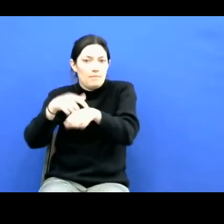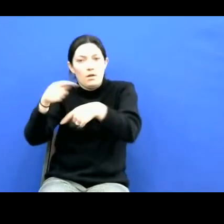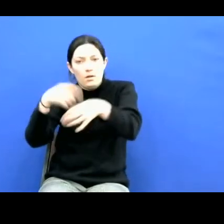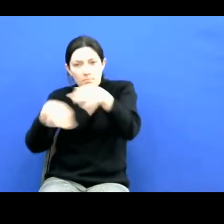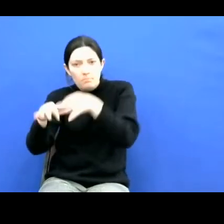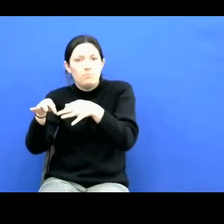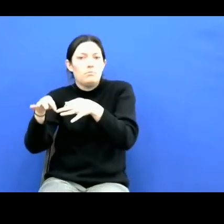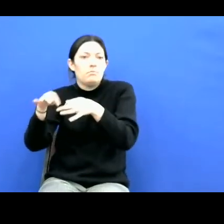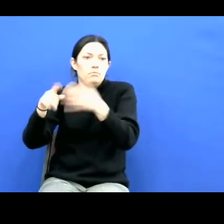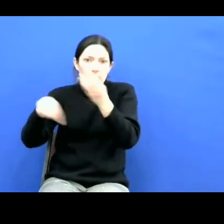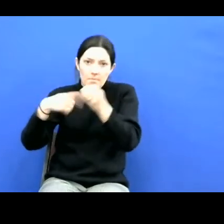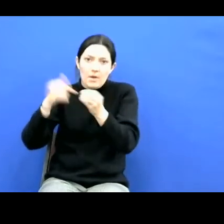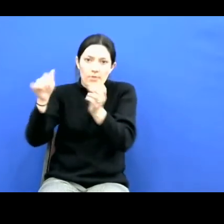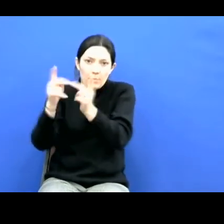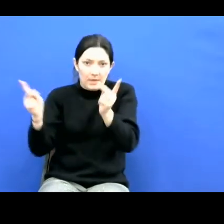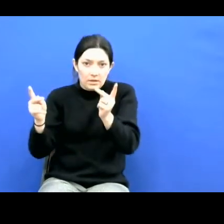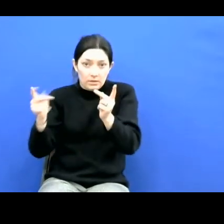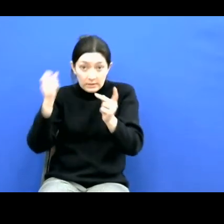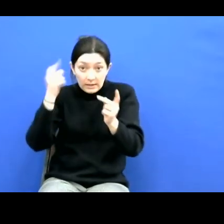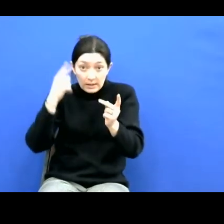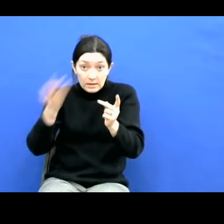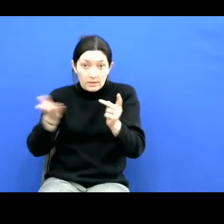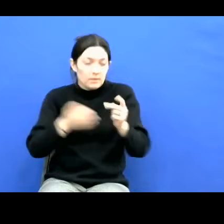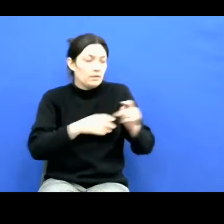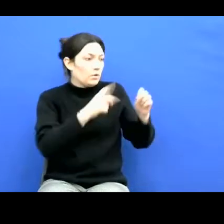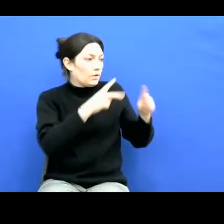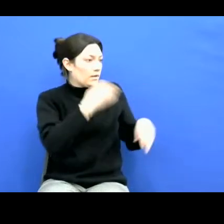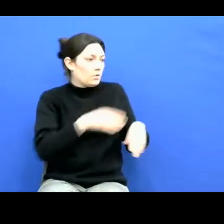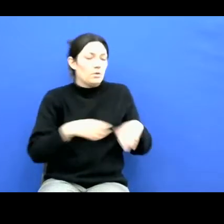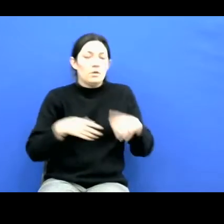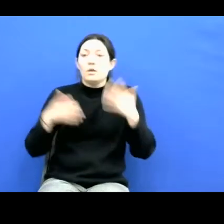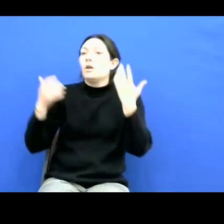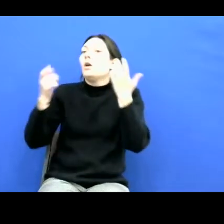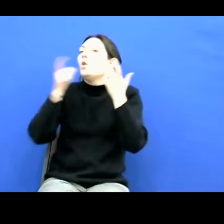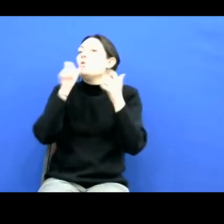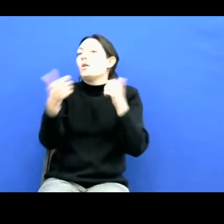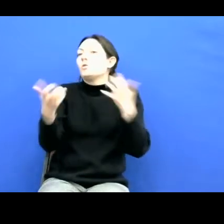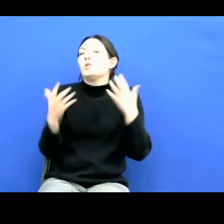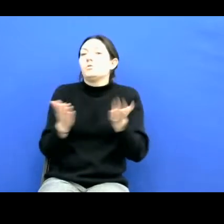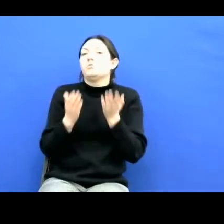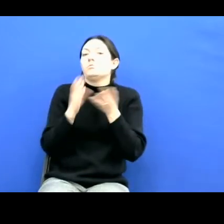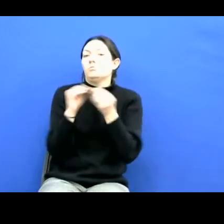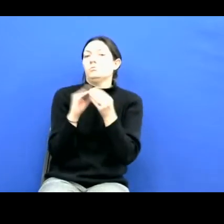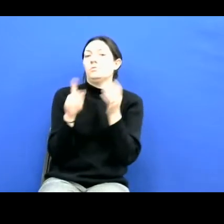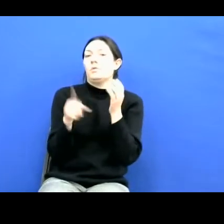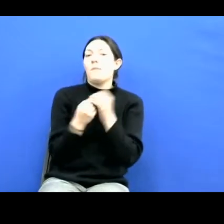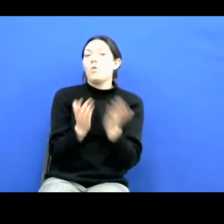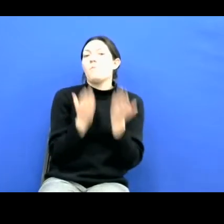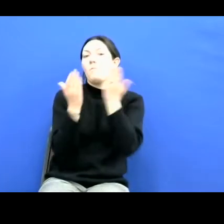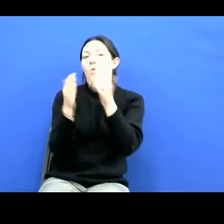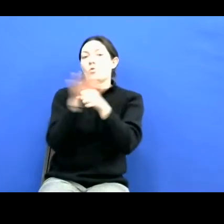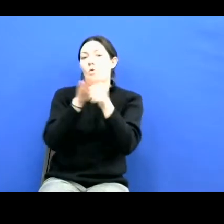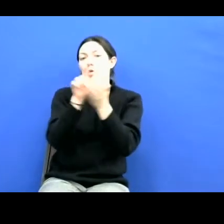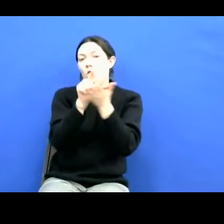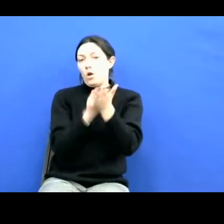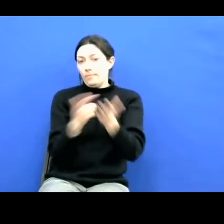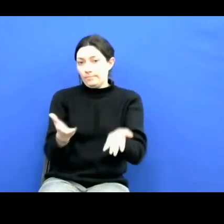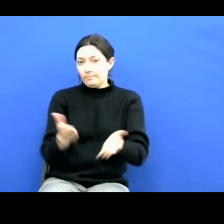thank you. thank you. Is there anybody who wishes to speak about the proposed local law?